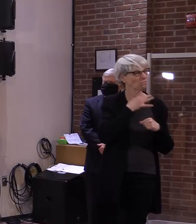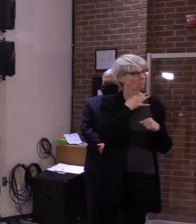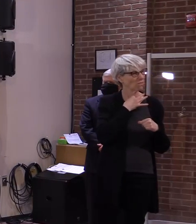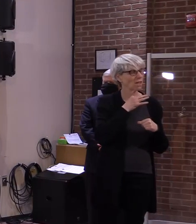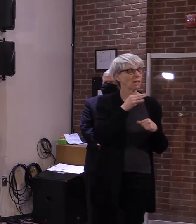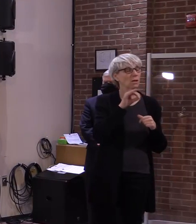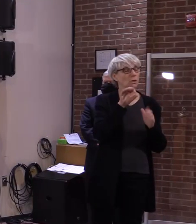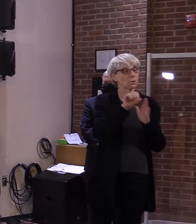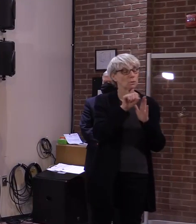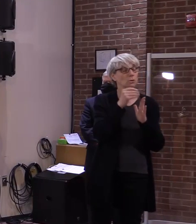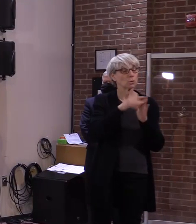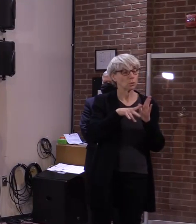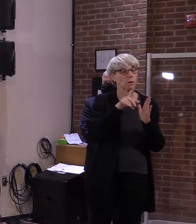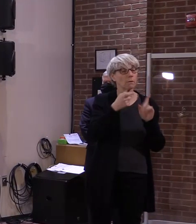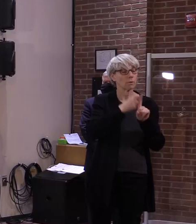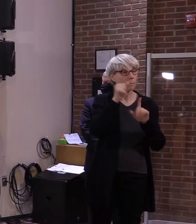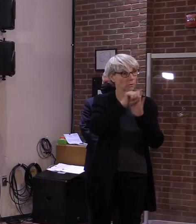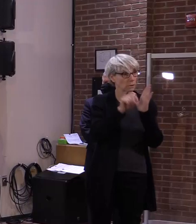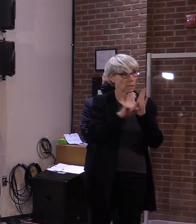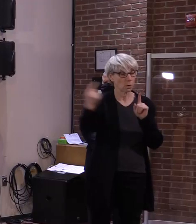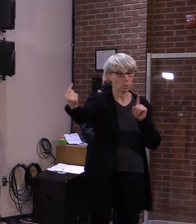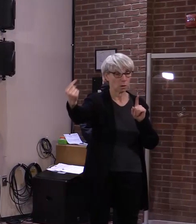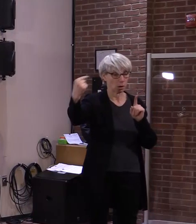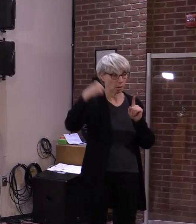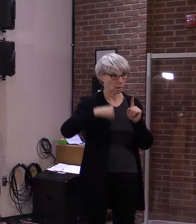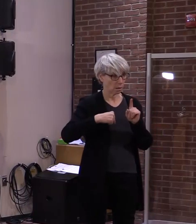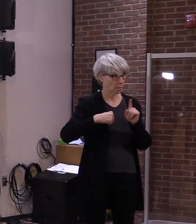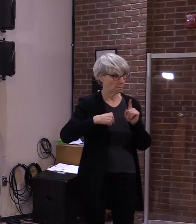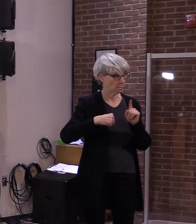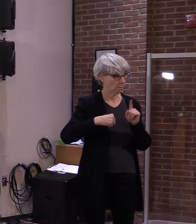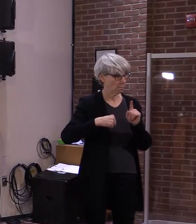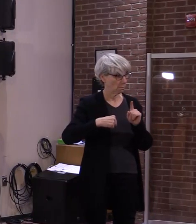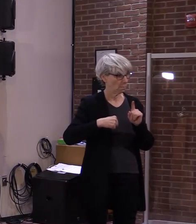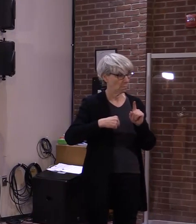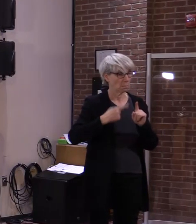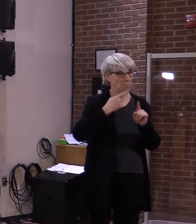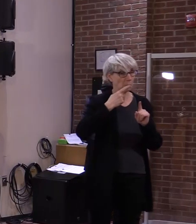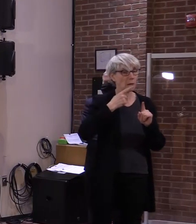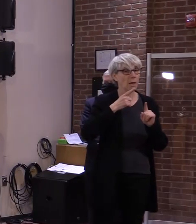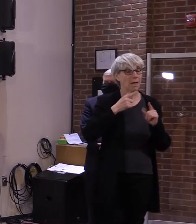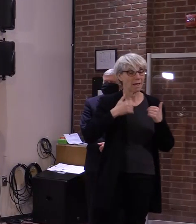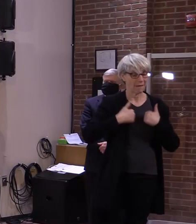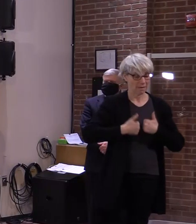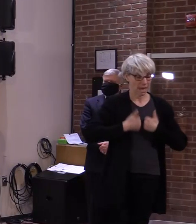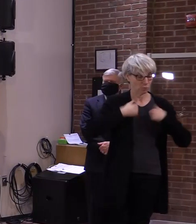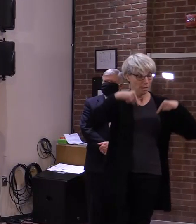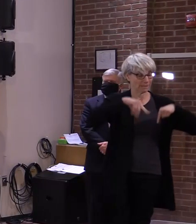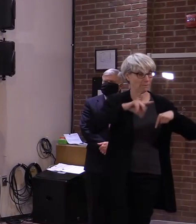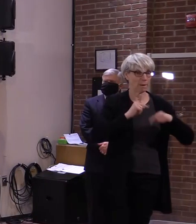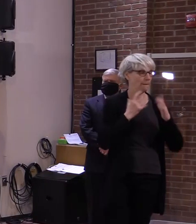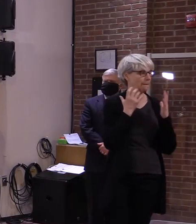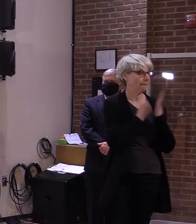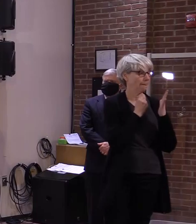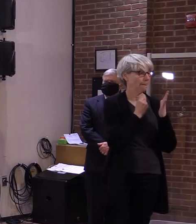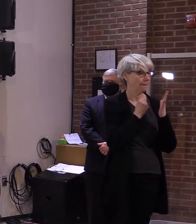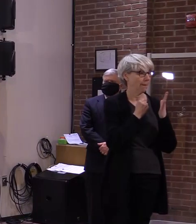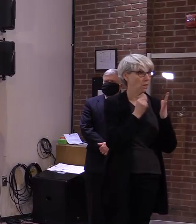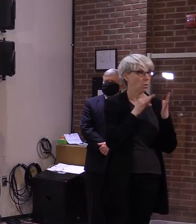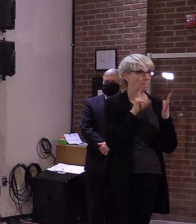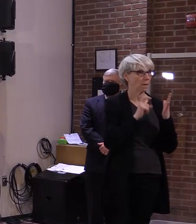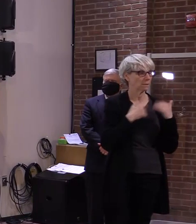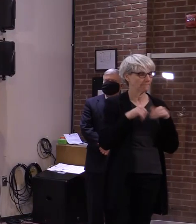get vaccinated because they have on-campus addresses or they lease addresses in Burlington? They'd have to be, at this point in